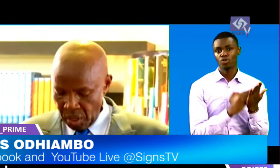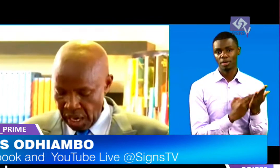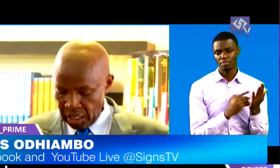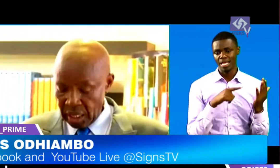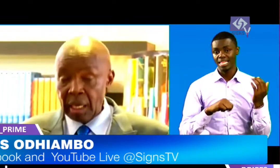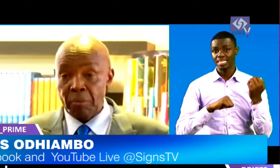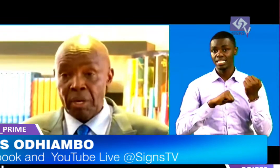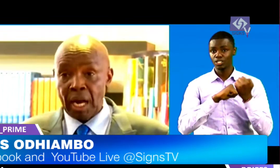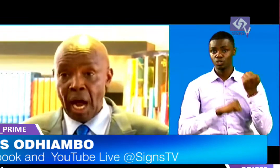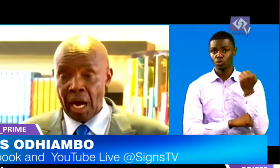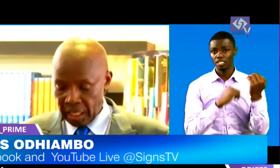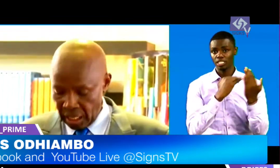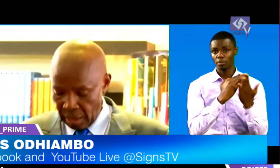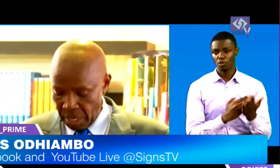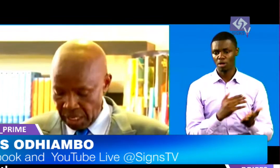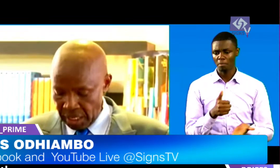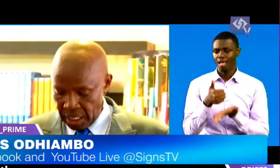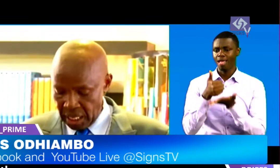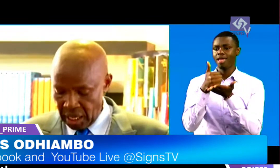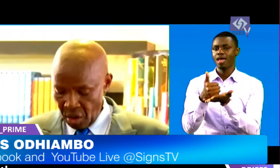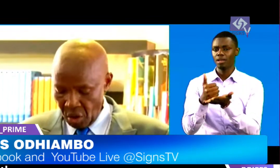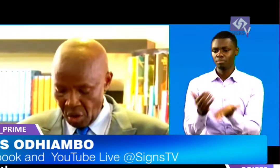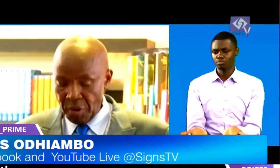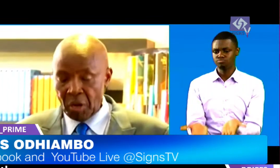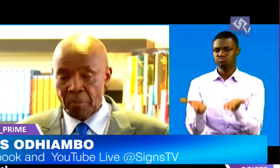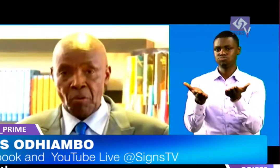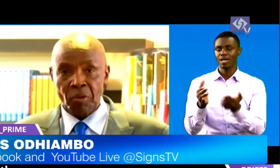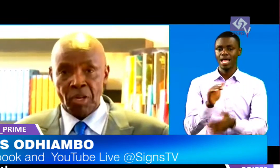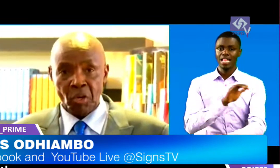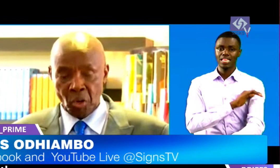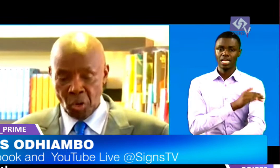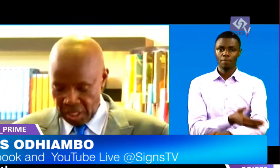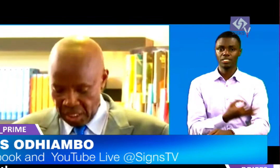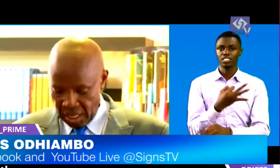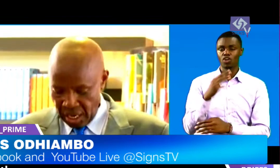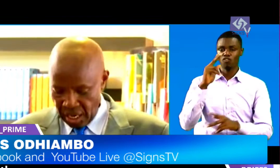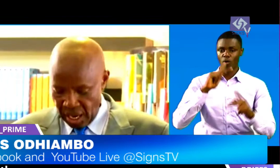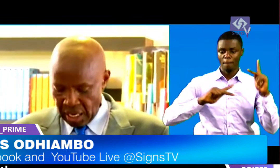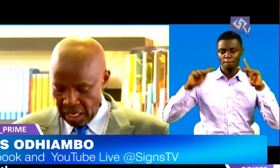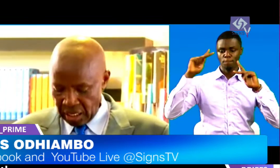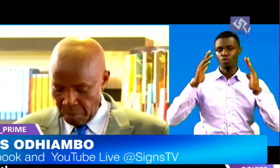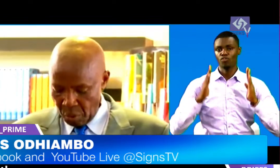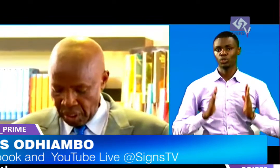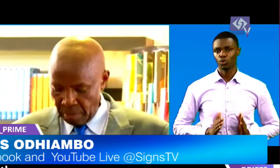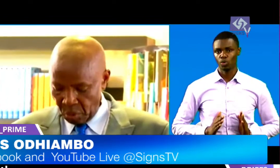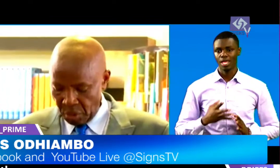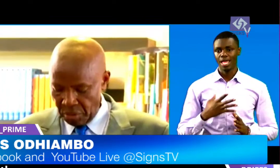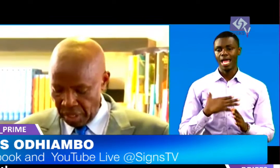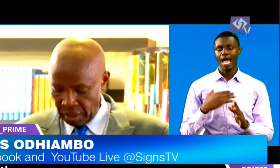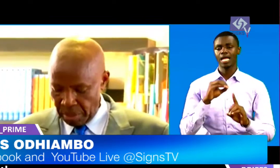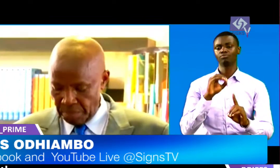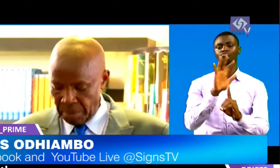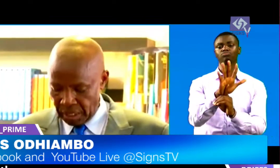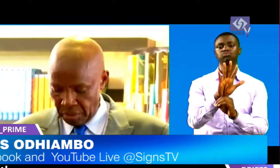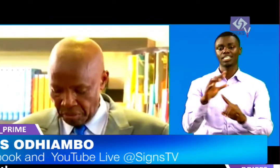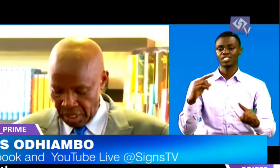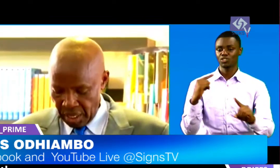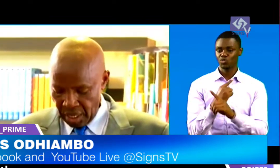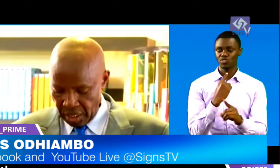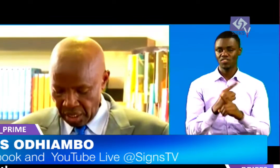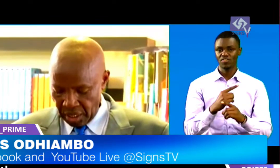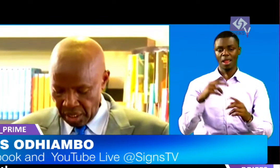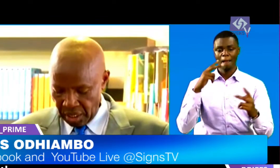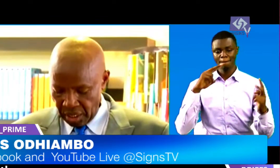program has helped enhance the capacity of our professionals and exposed them to different